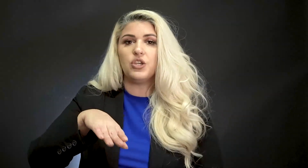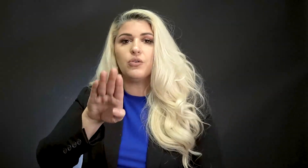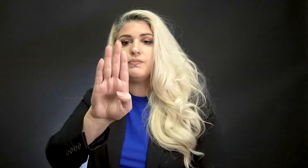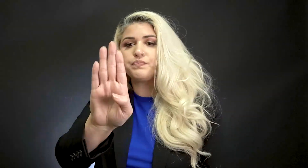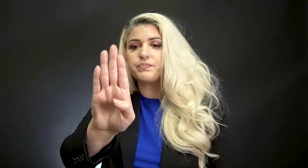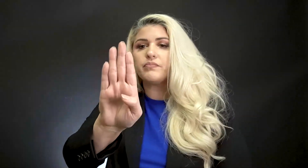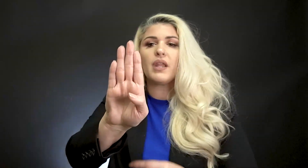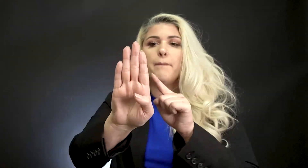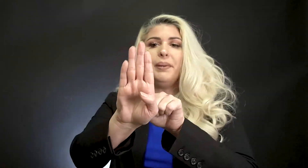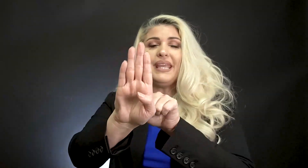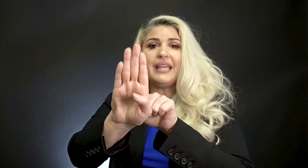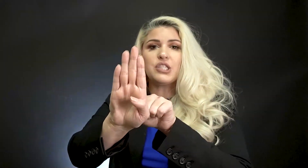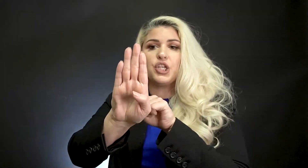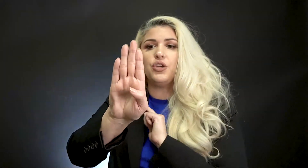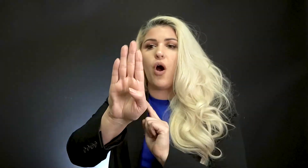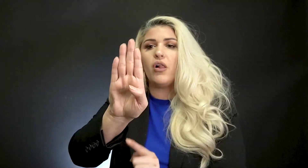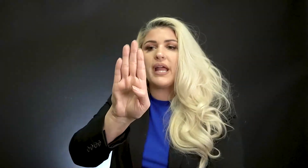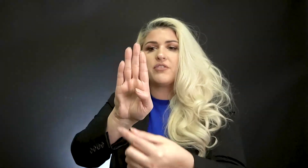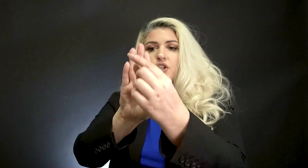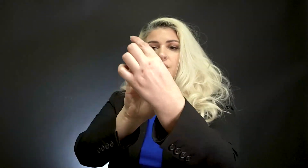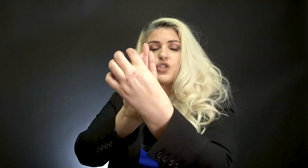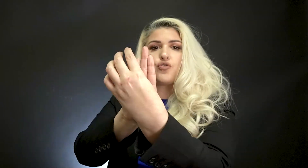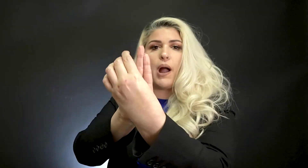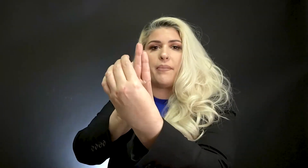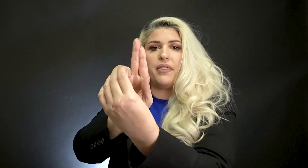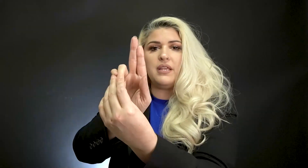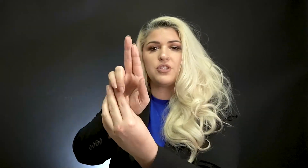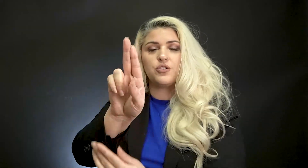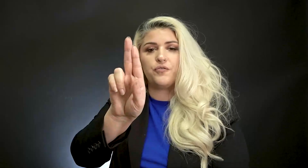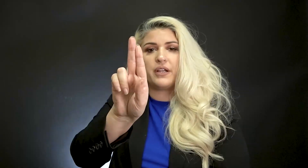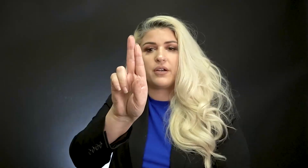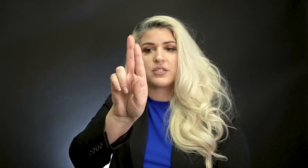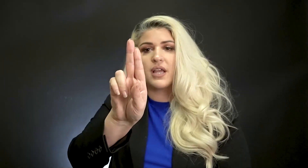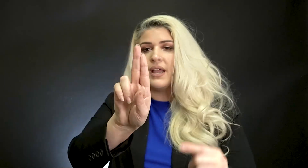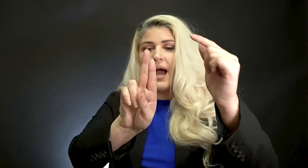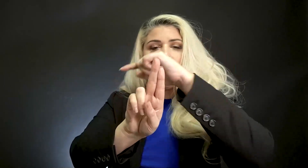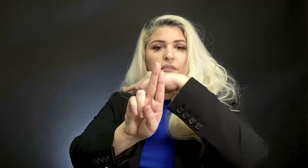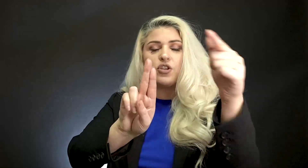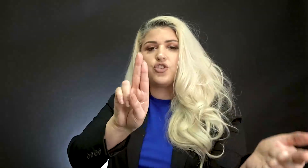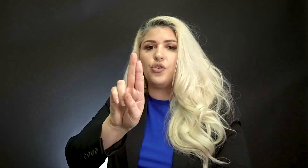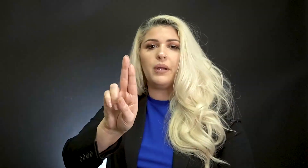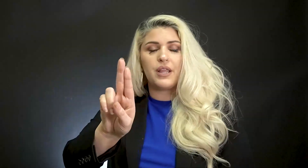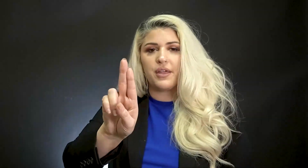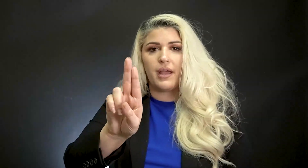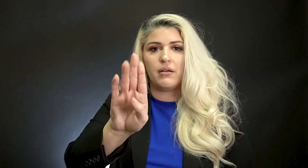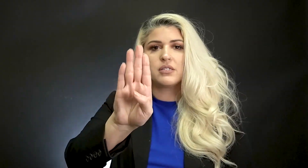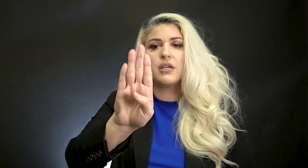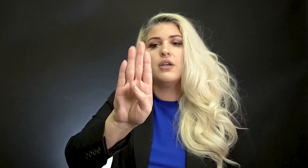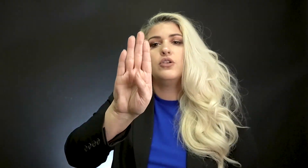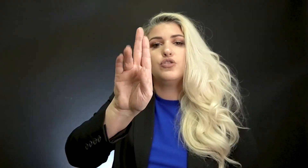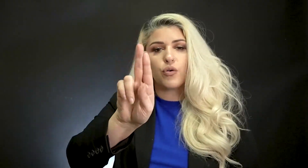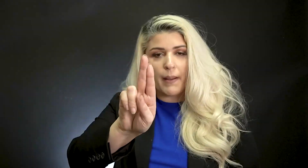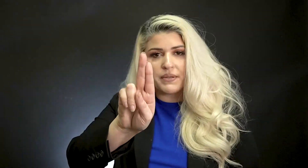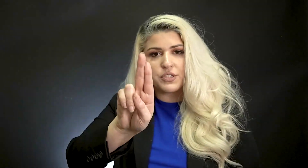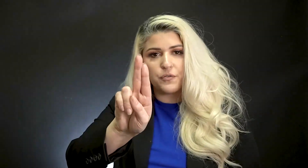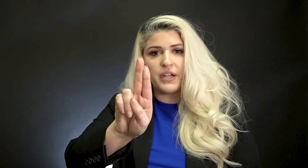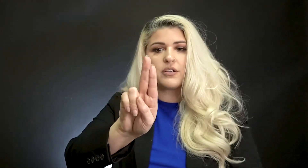U, all I have to do is drop these two fingers. I don't have to do anything else. Drop these two fingers and